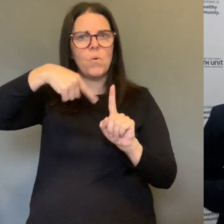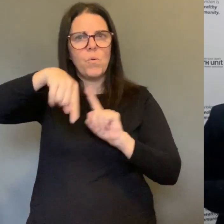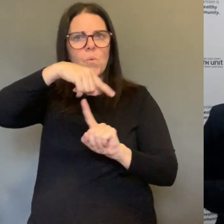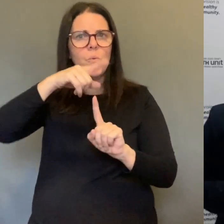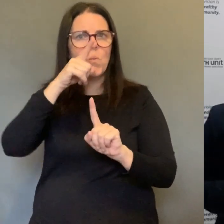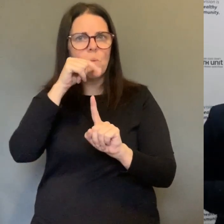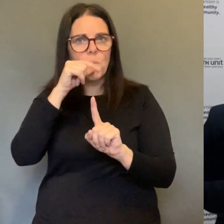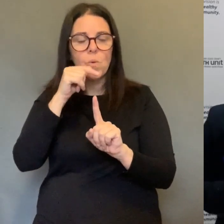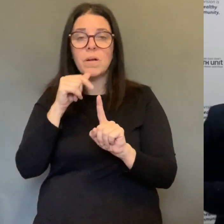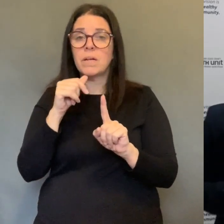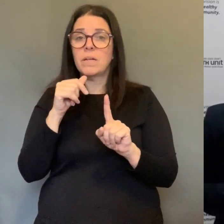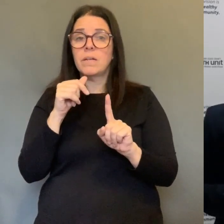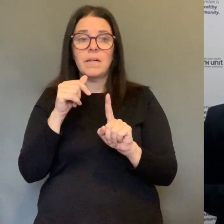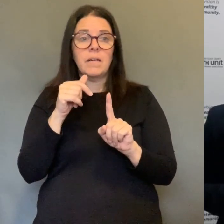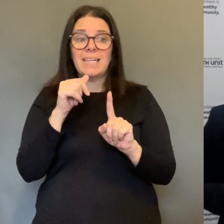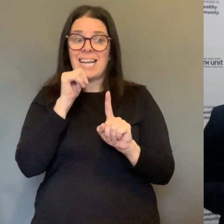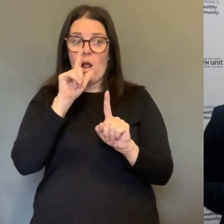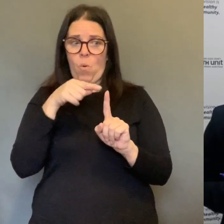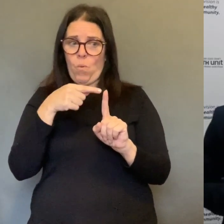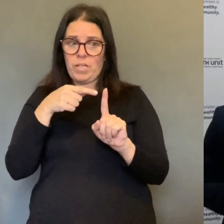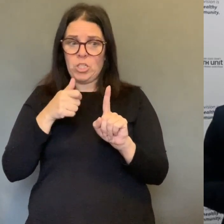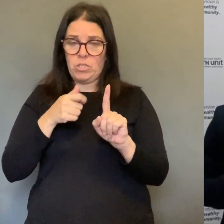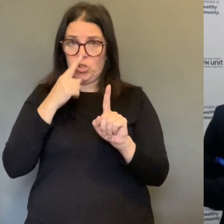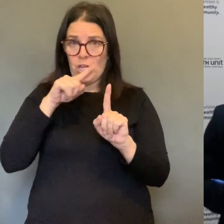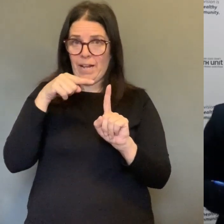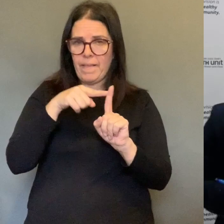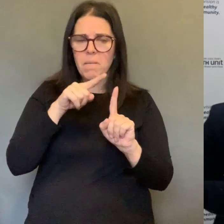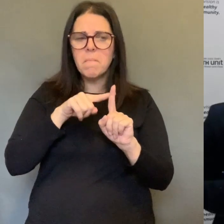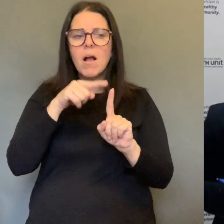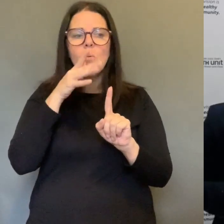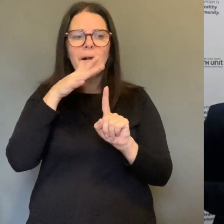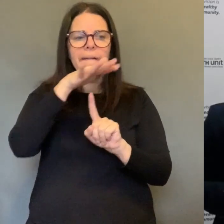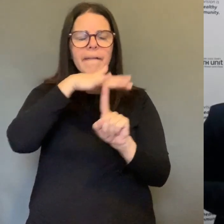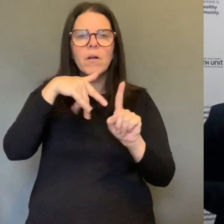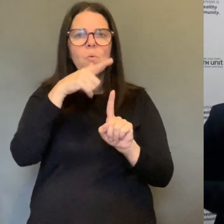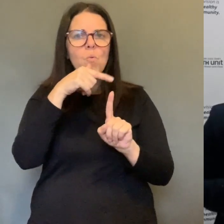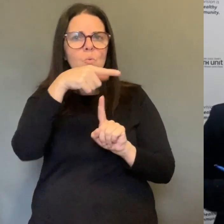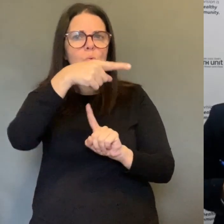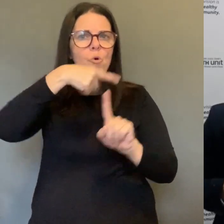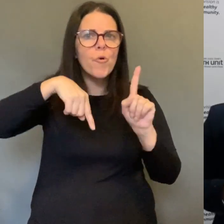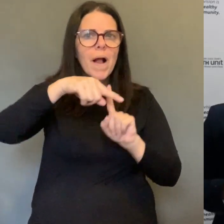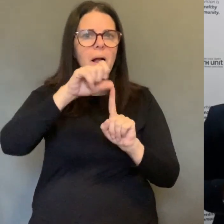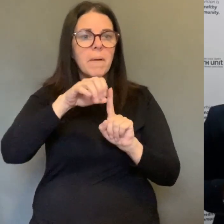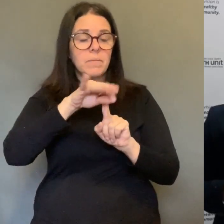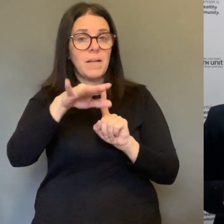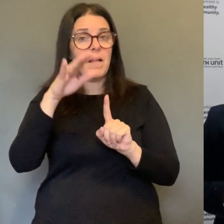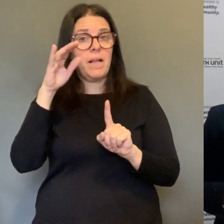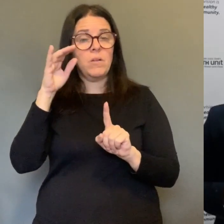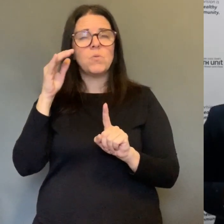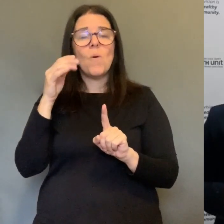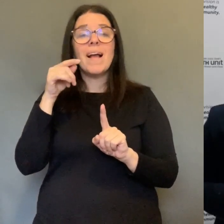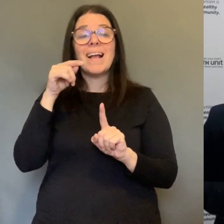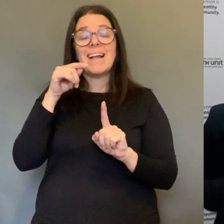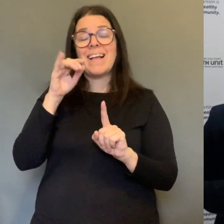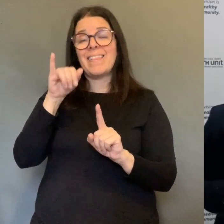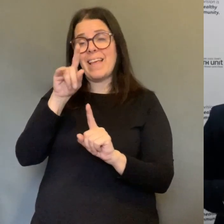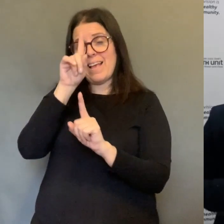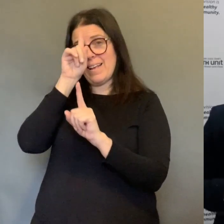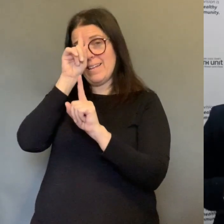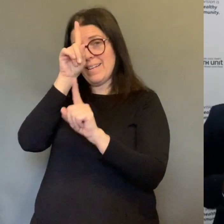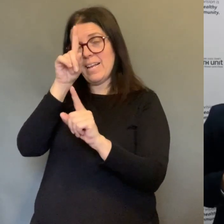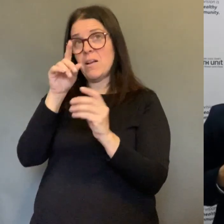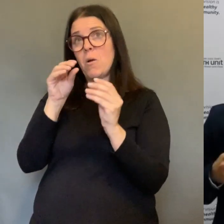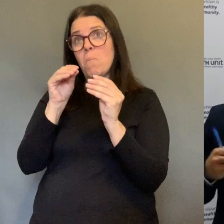a negative test, and if you're not hearing from us, you can go online and check out yourself to see if your result has already been reported. With